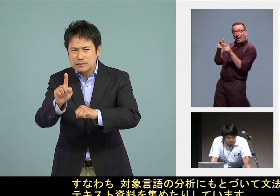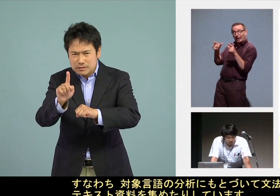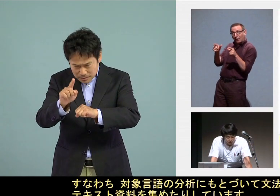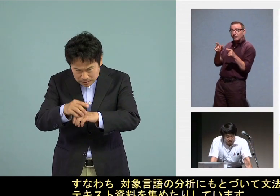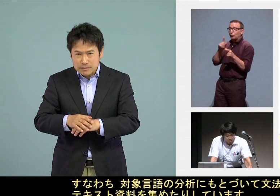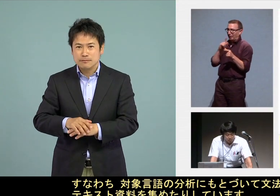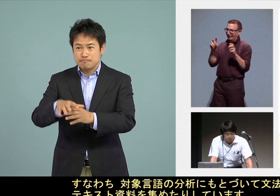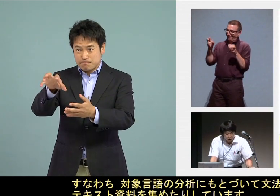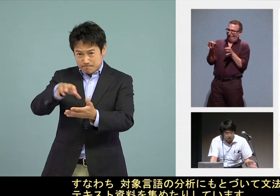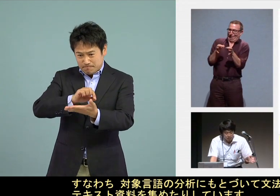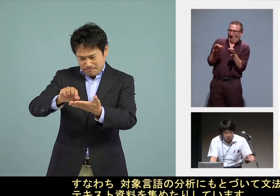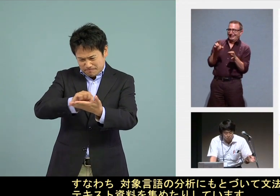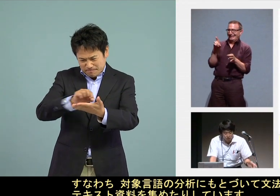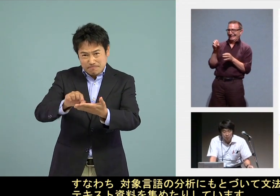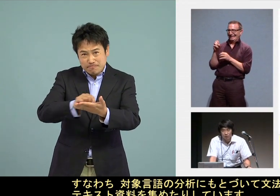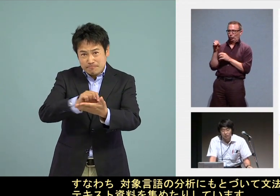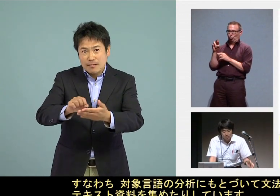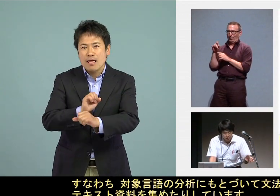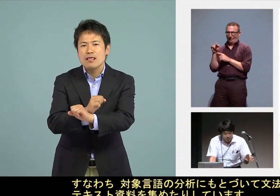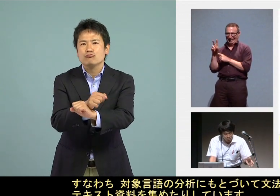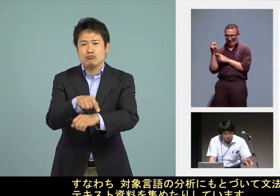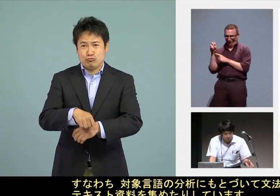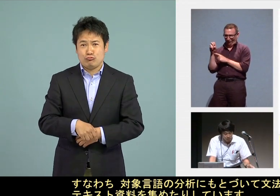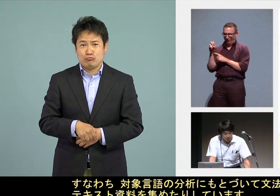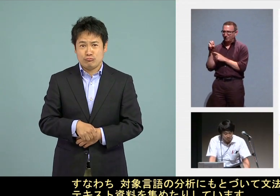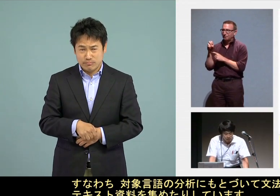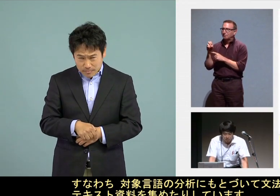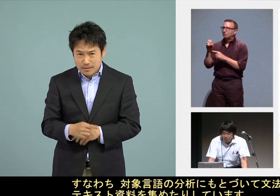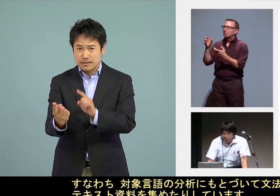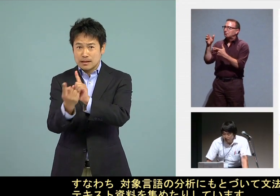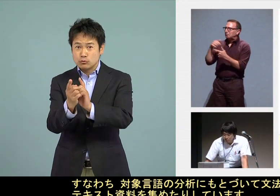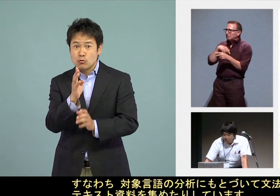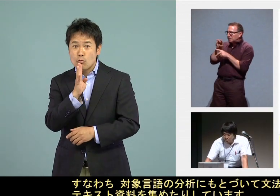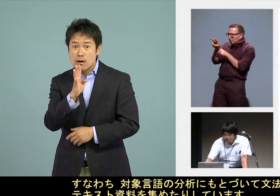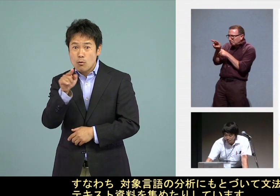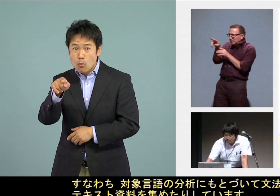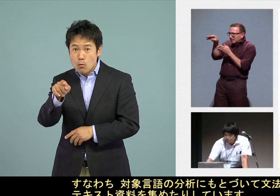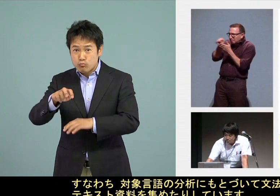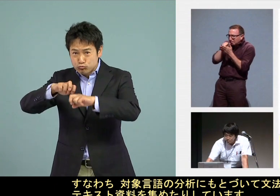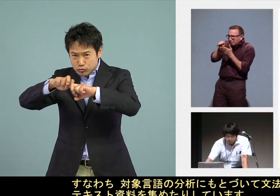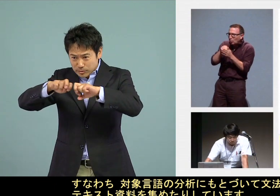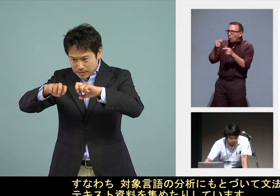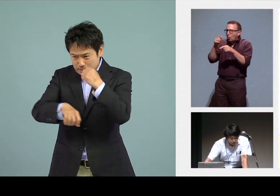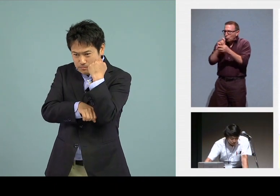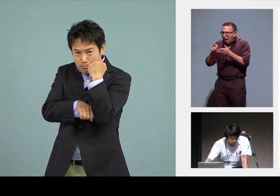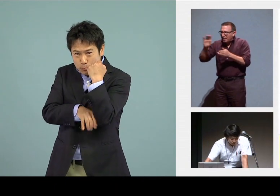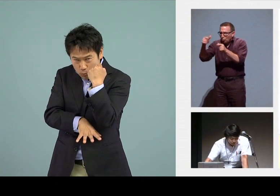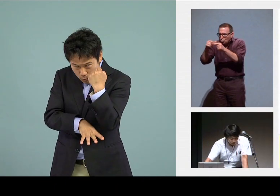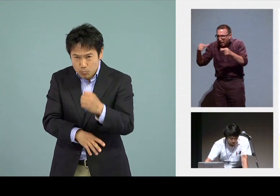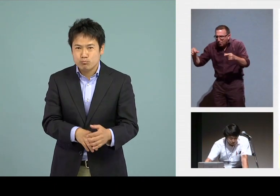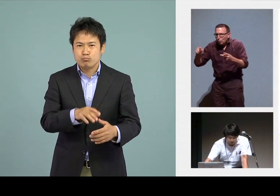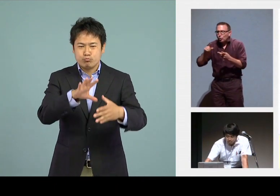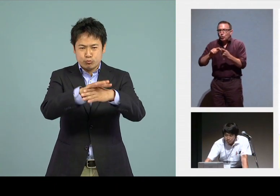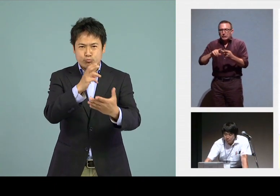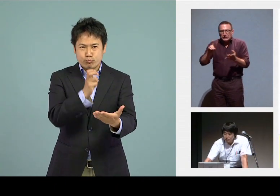it consists in writing its grammar, dictionary, and text collection.